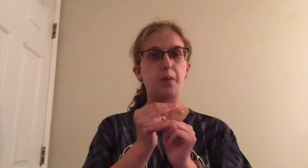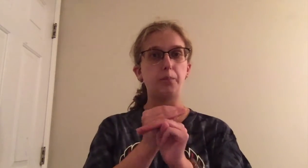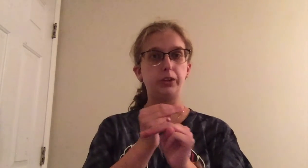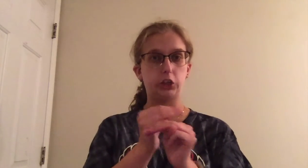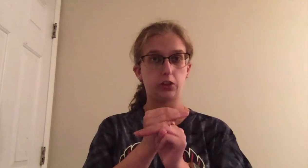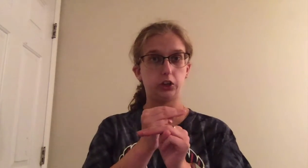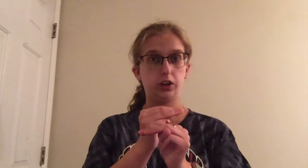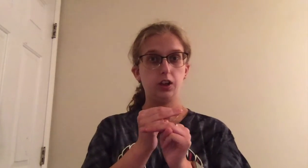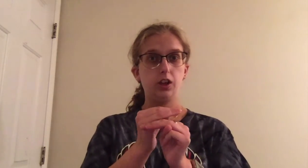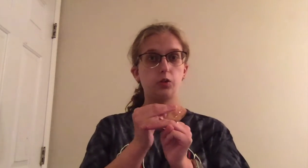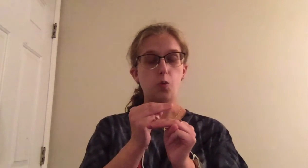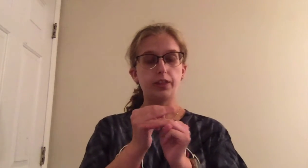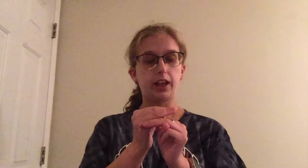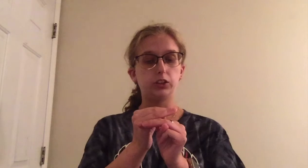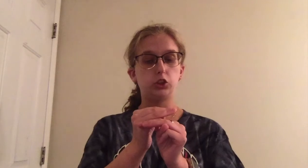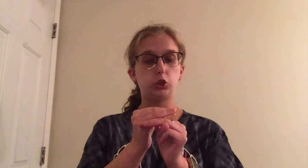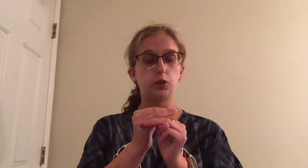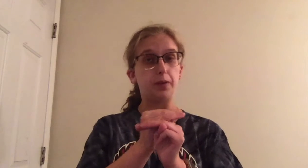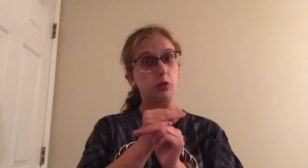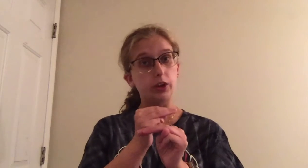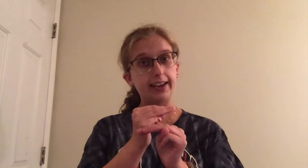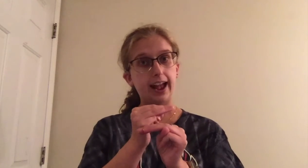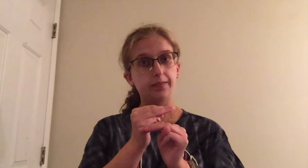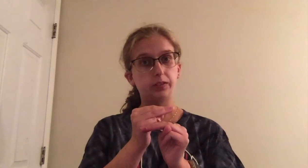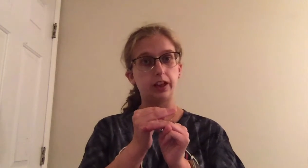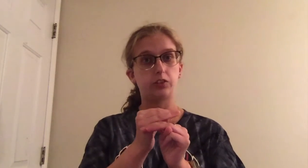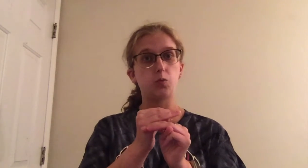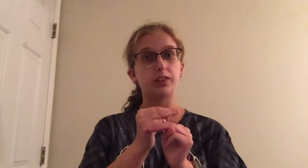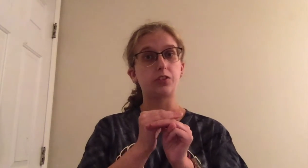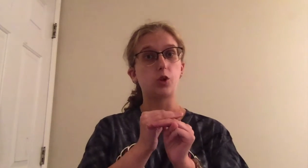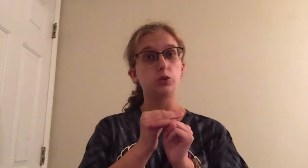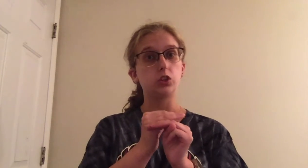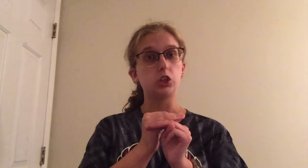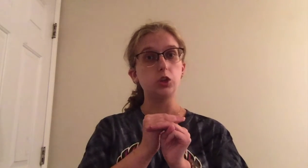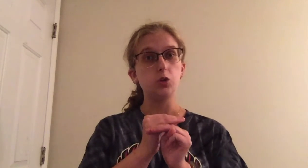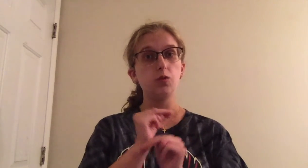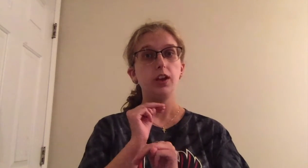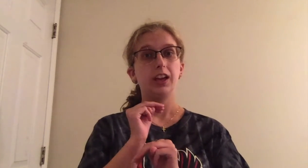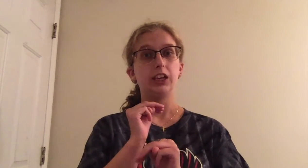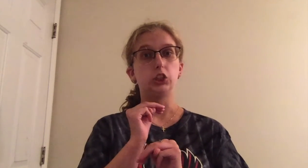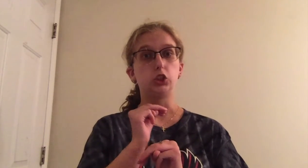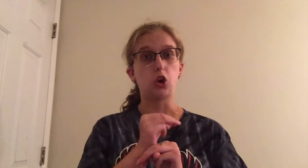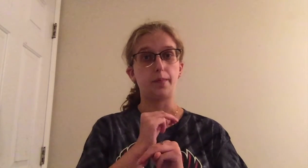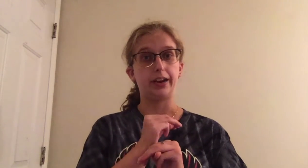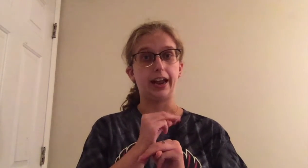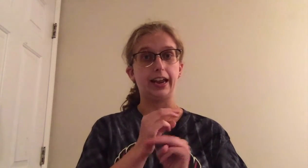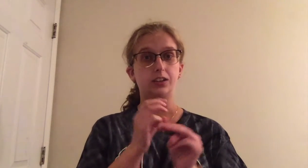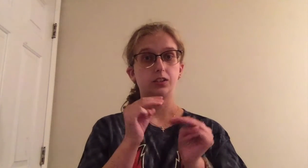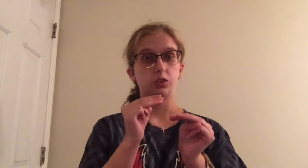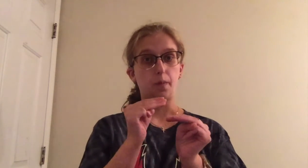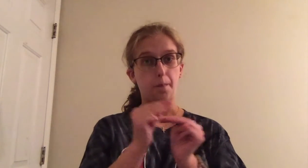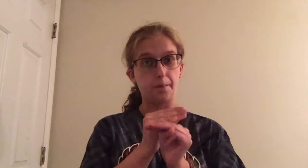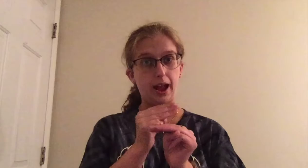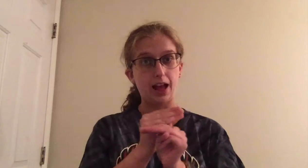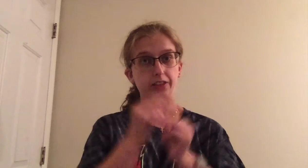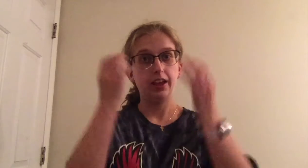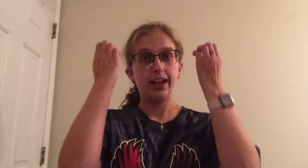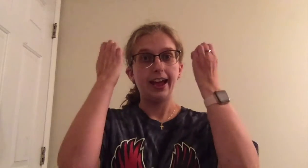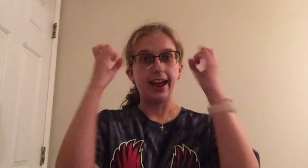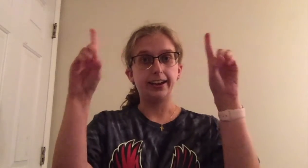each other. The one that you should be looking at, that's the one that's closest to you, is your dominant hand. So math